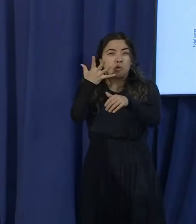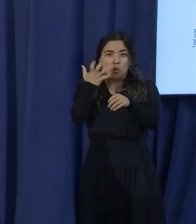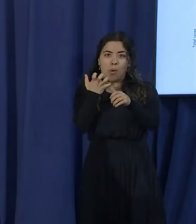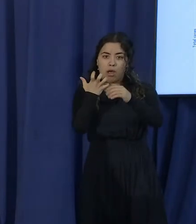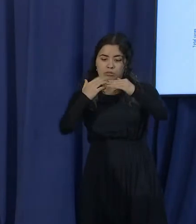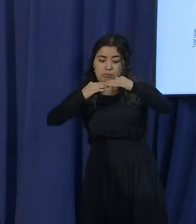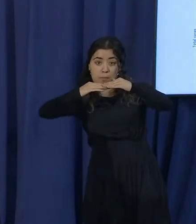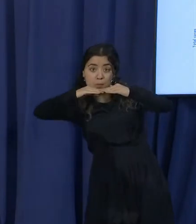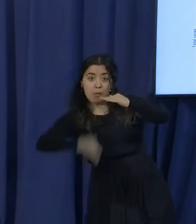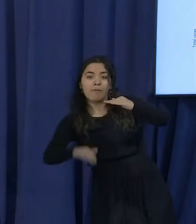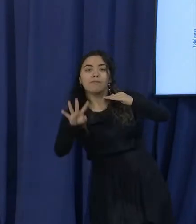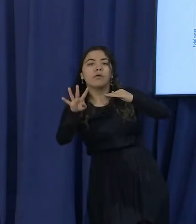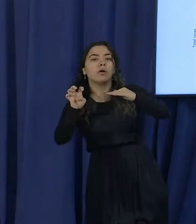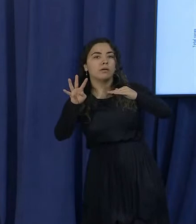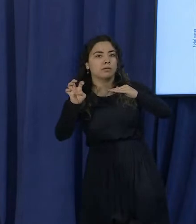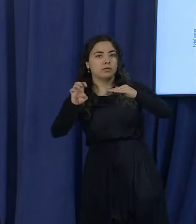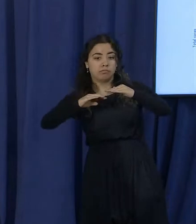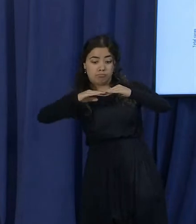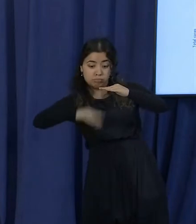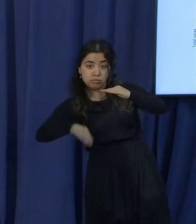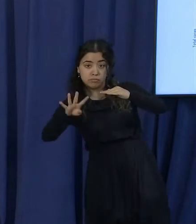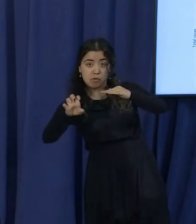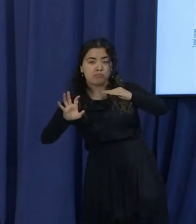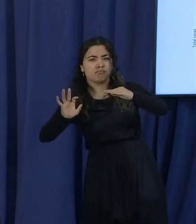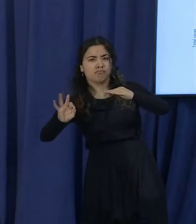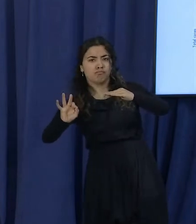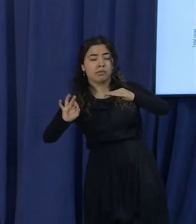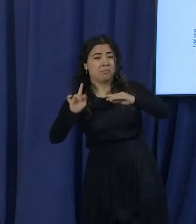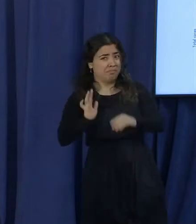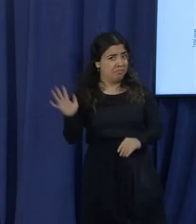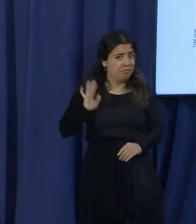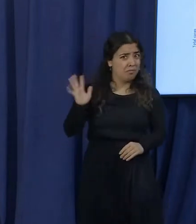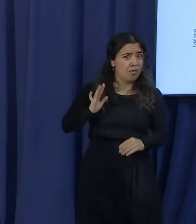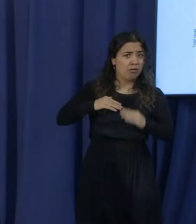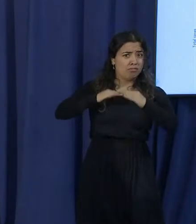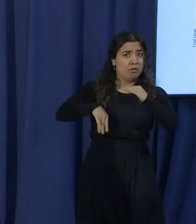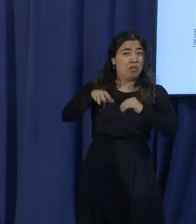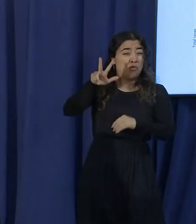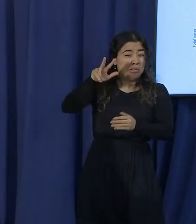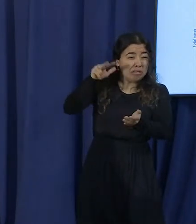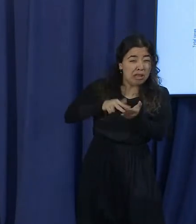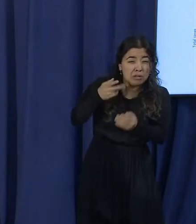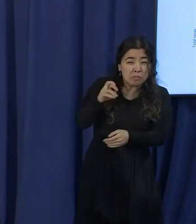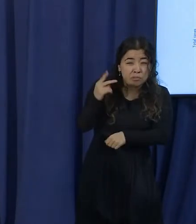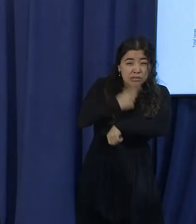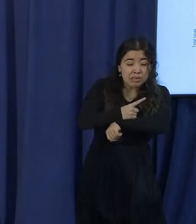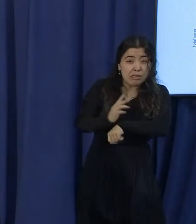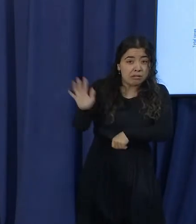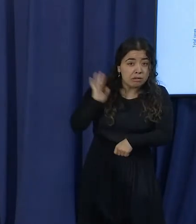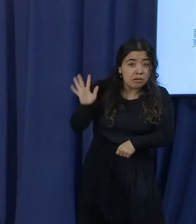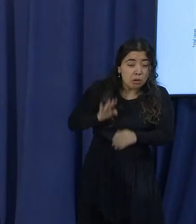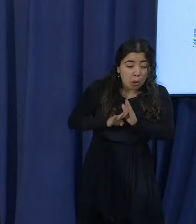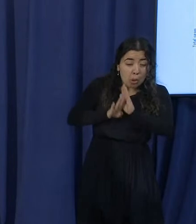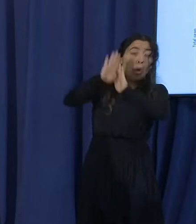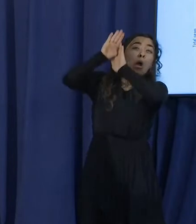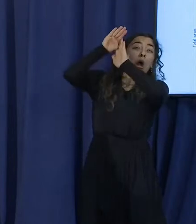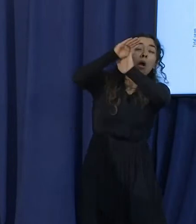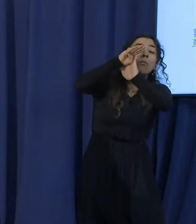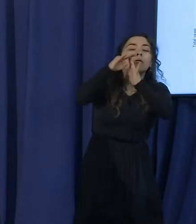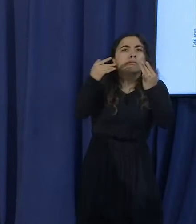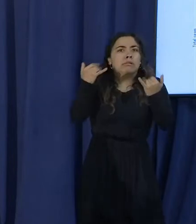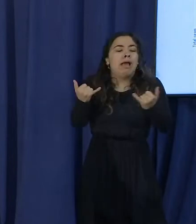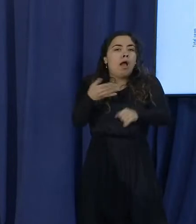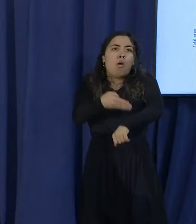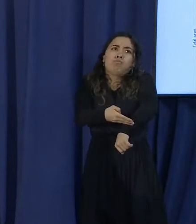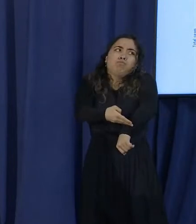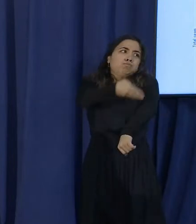new cases per day, but given that we were seeing more than 3,000 a day at the peak of the second surge, we're making really, really